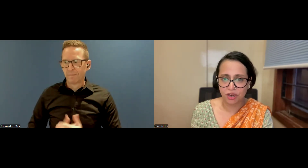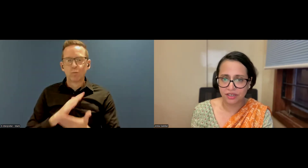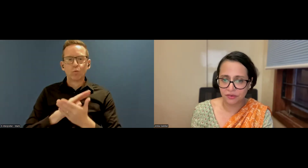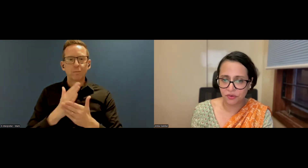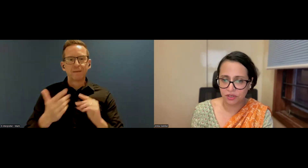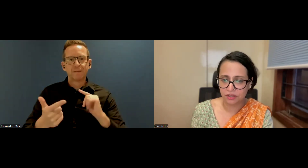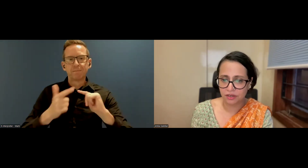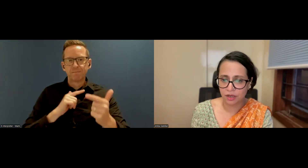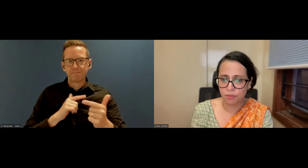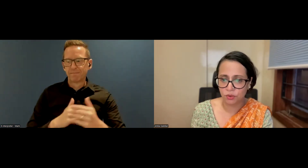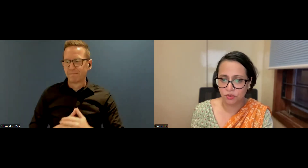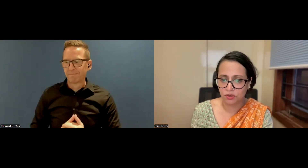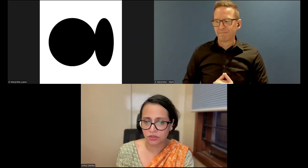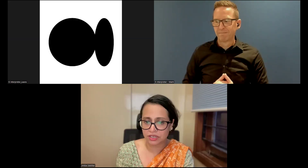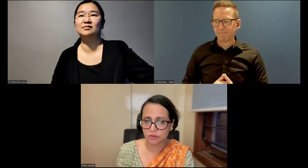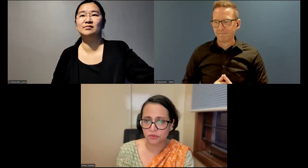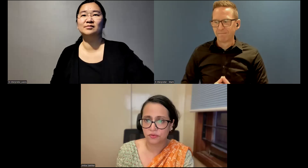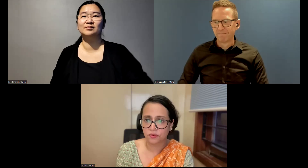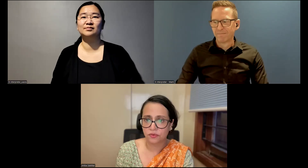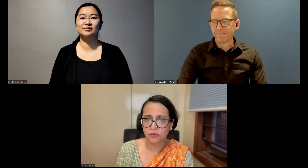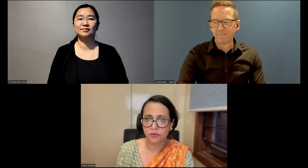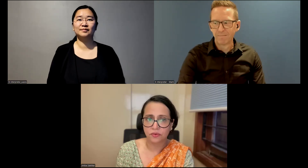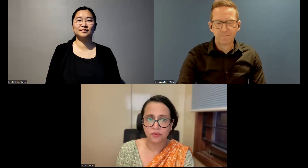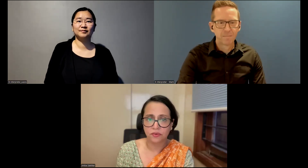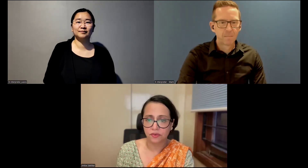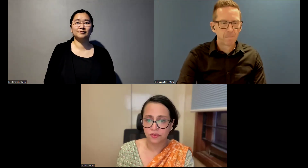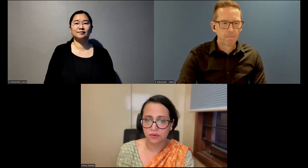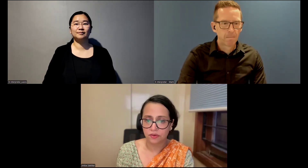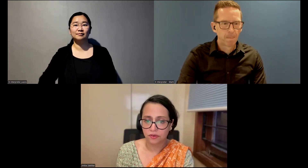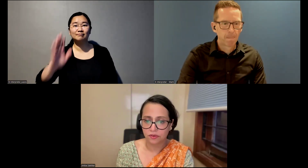Dr. Muhannad, if you can unmute yourself.